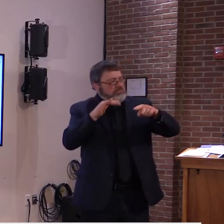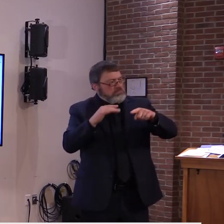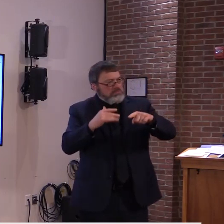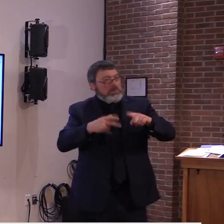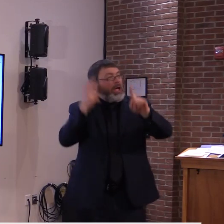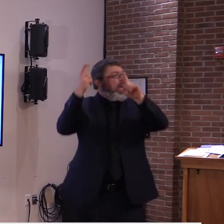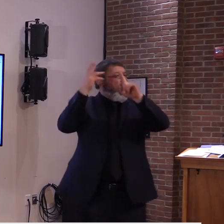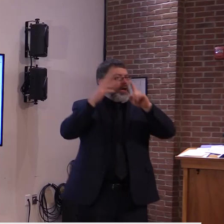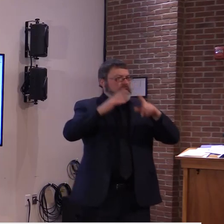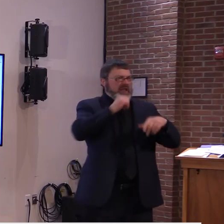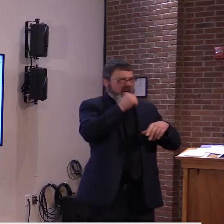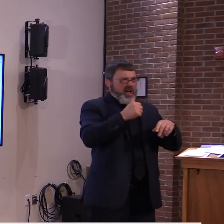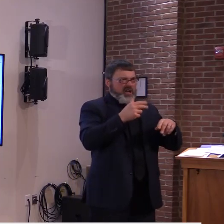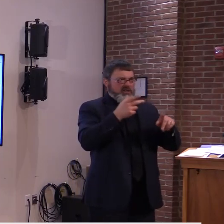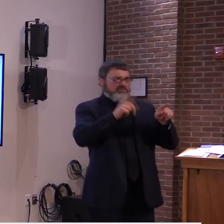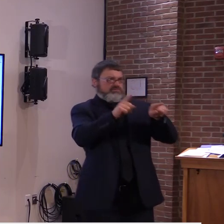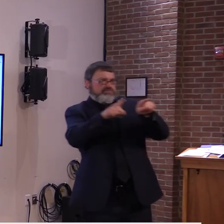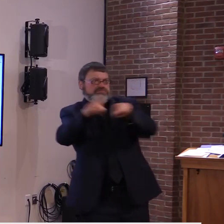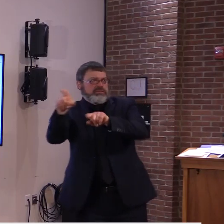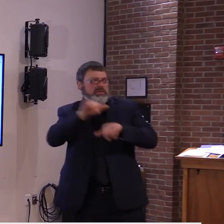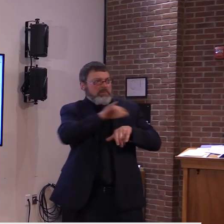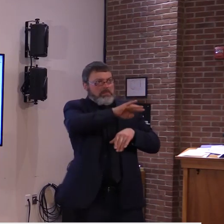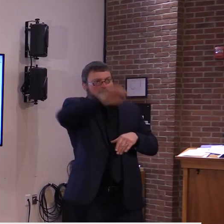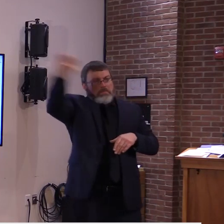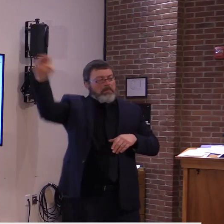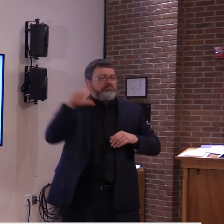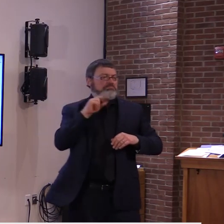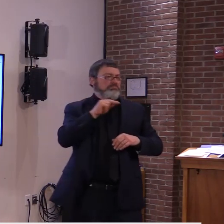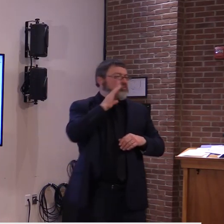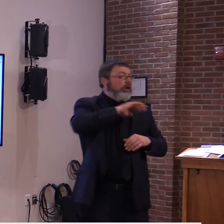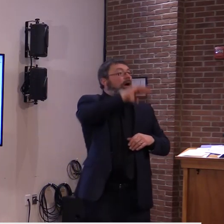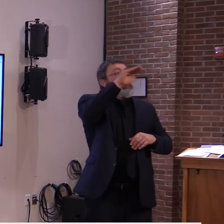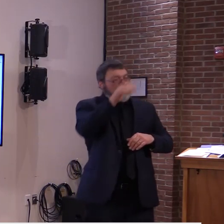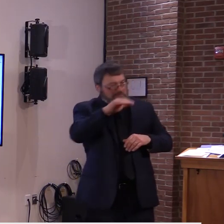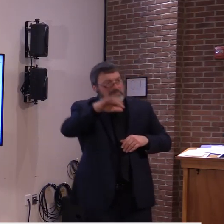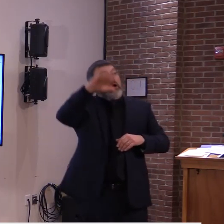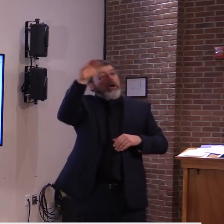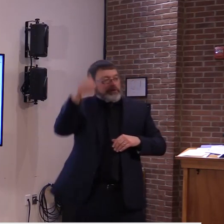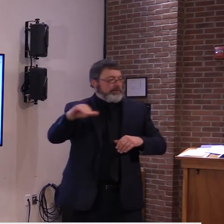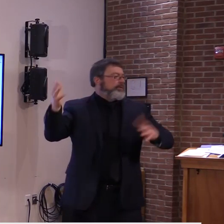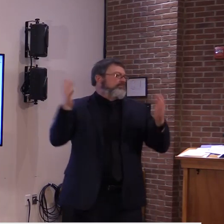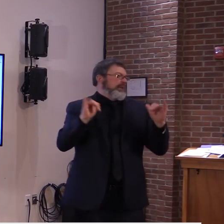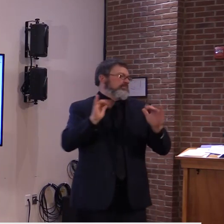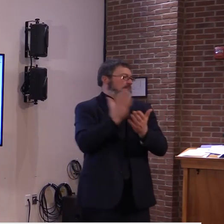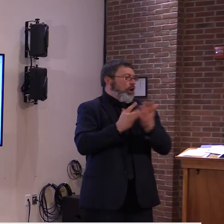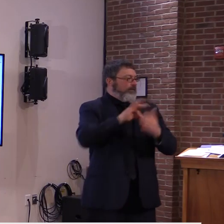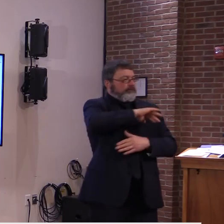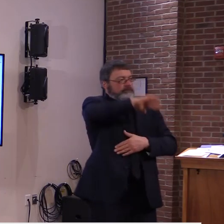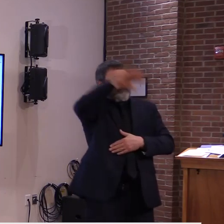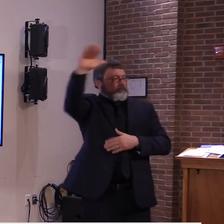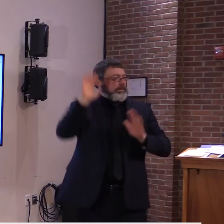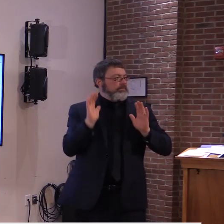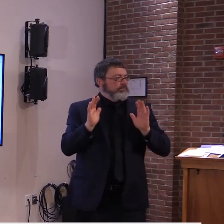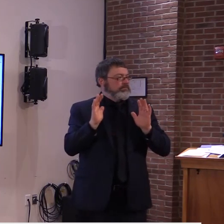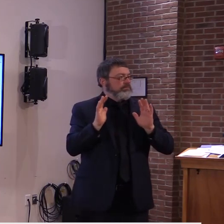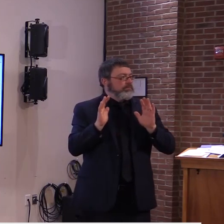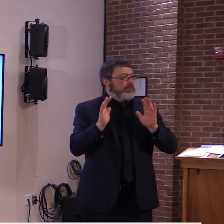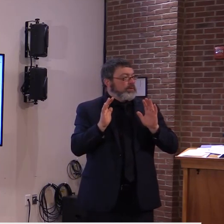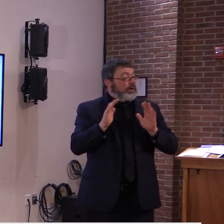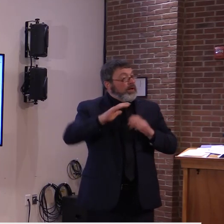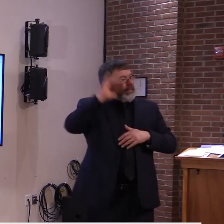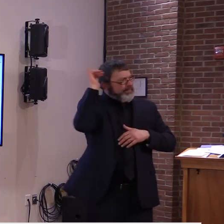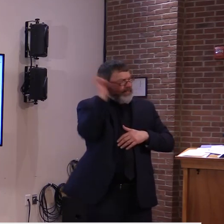thinking about where these cases come from, we continue to have some of the similar concerns that I voiced yesterday